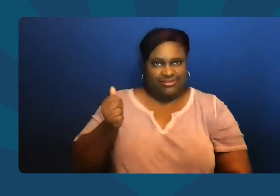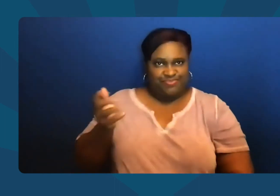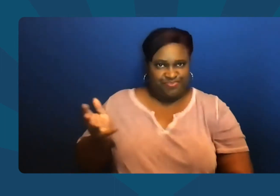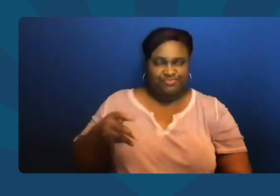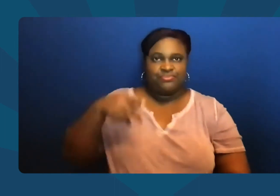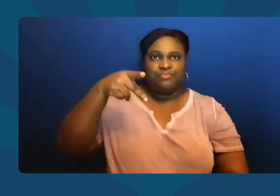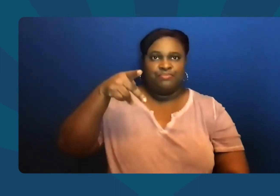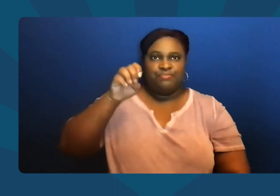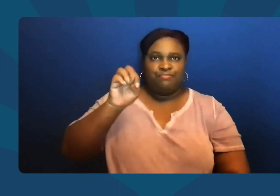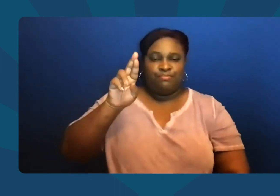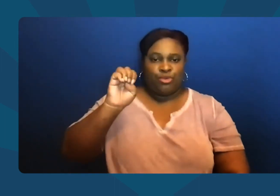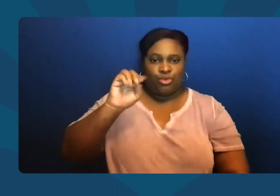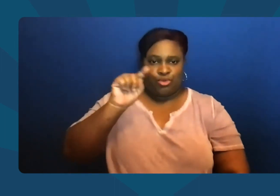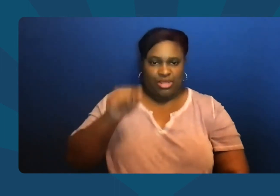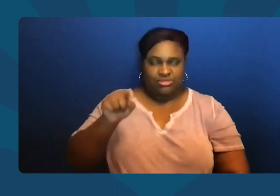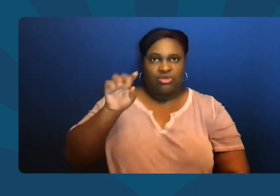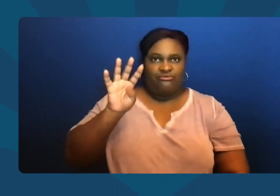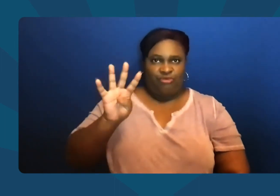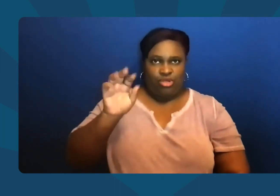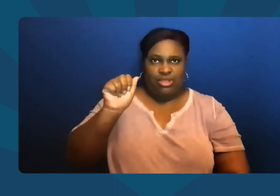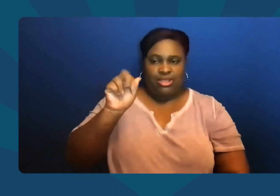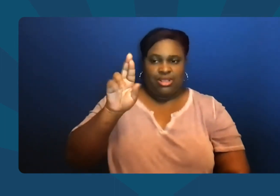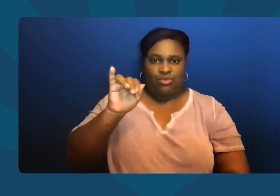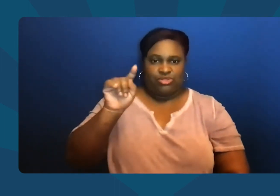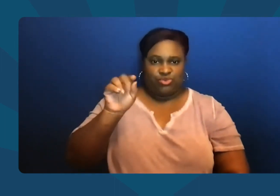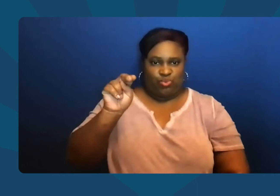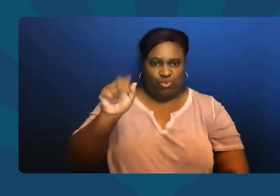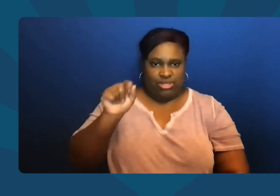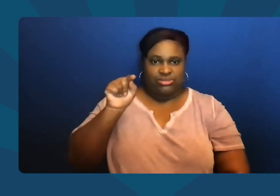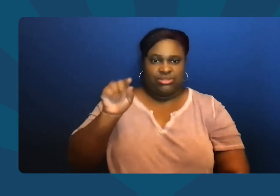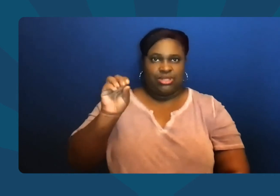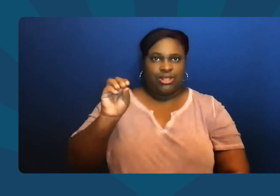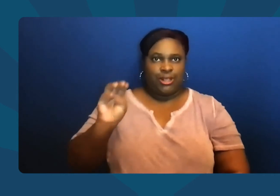traditional. Website, Perez, 4,